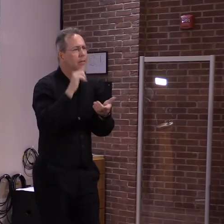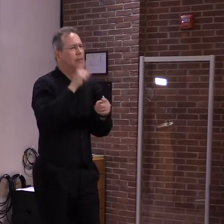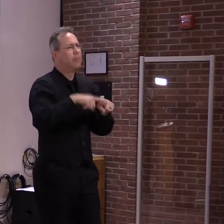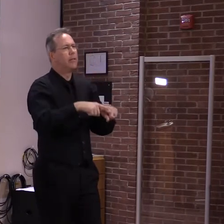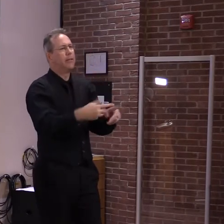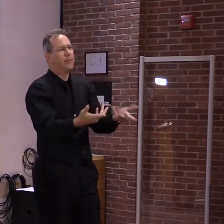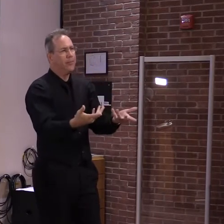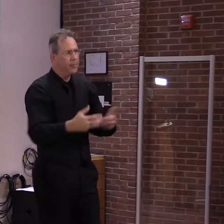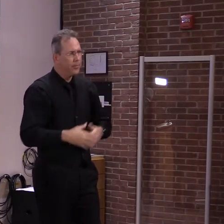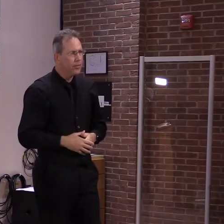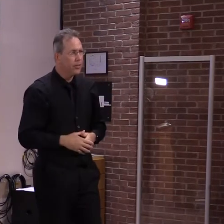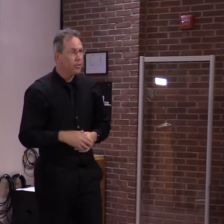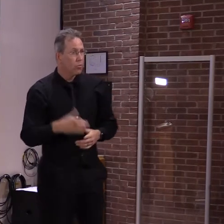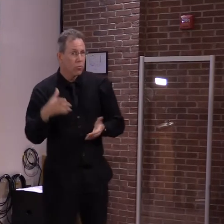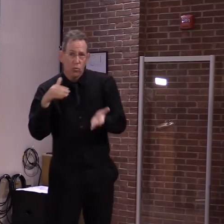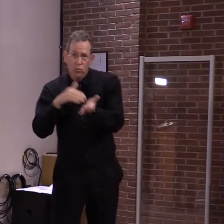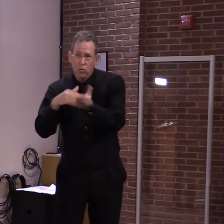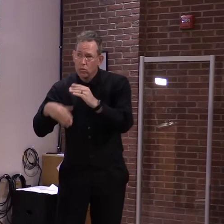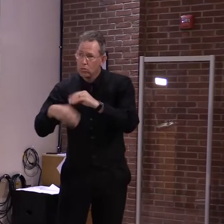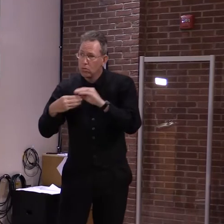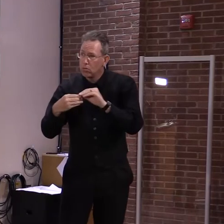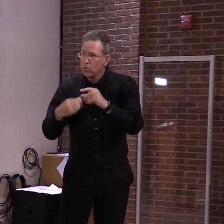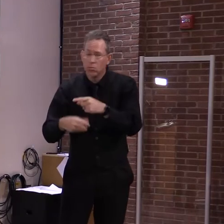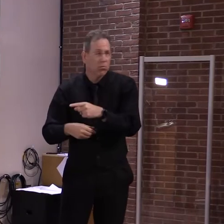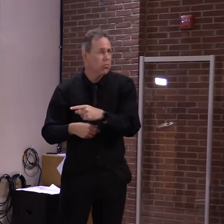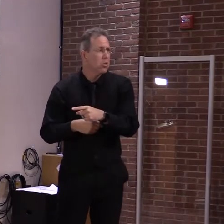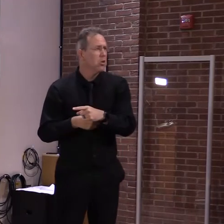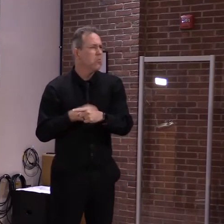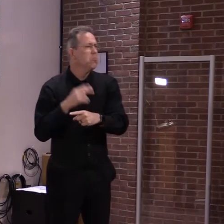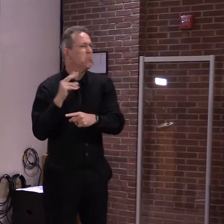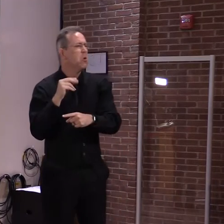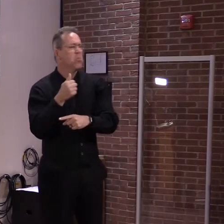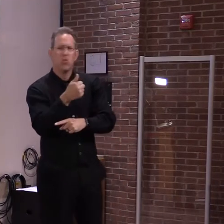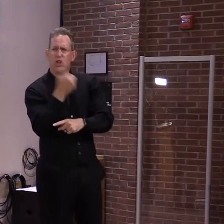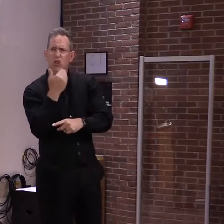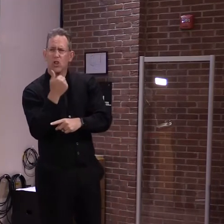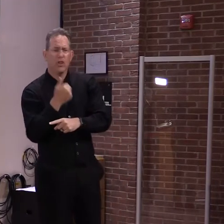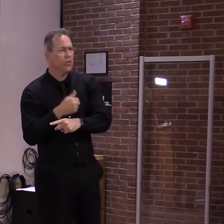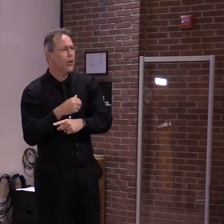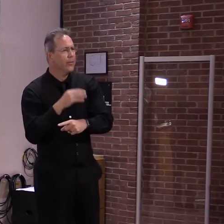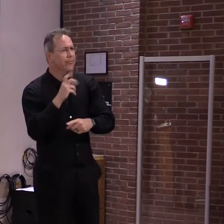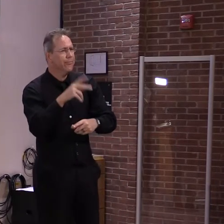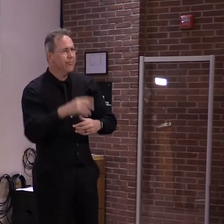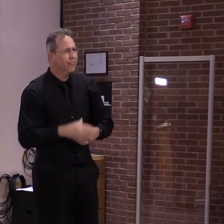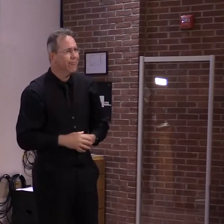Levine, do you have anything more? He says that I've covered it.